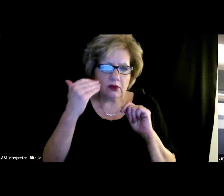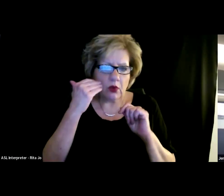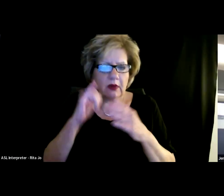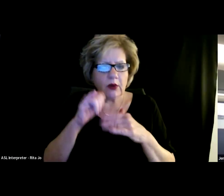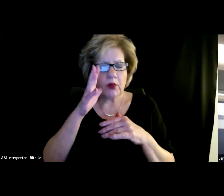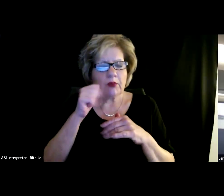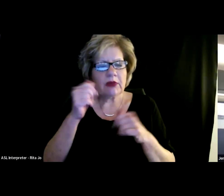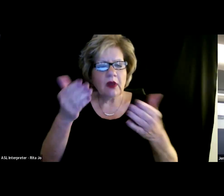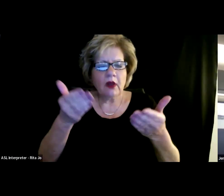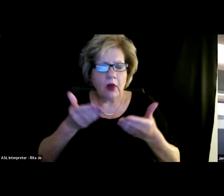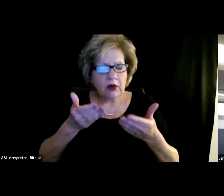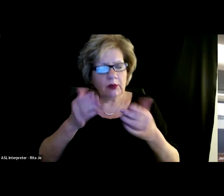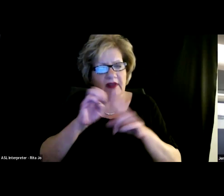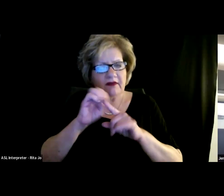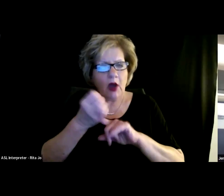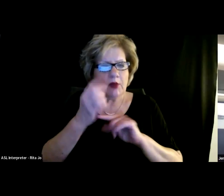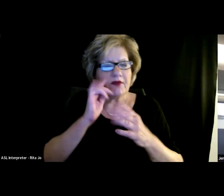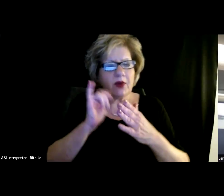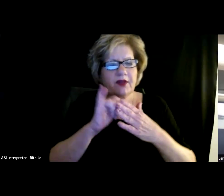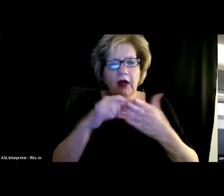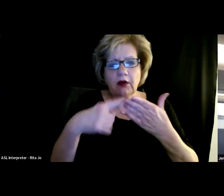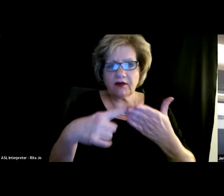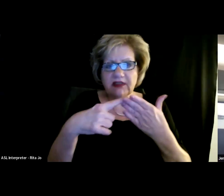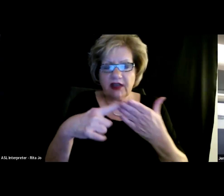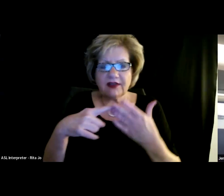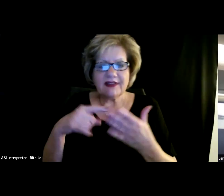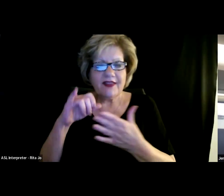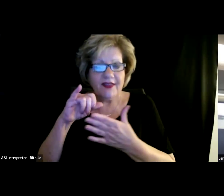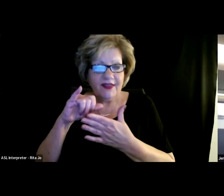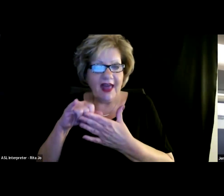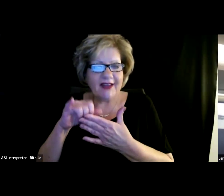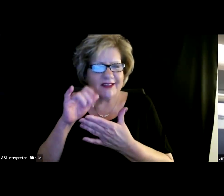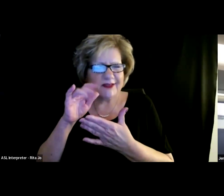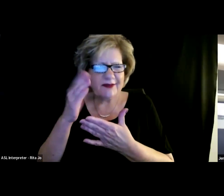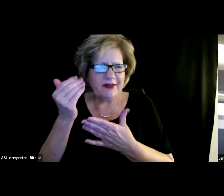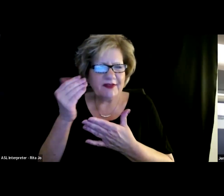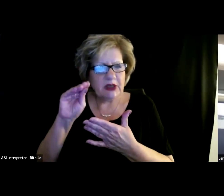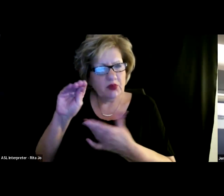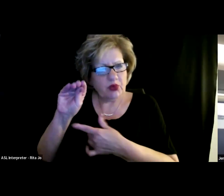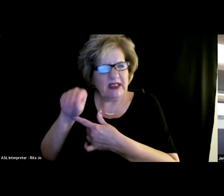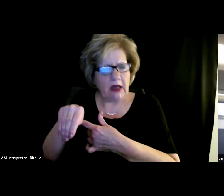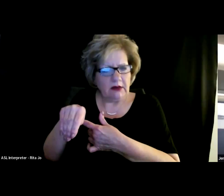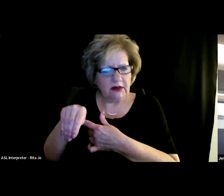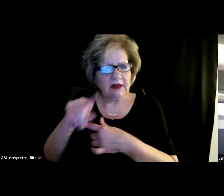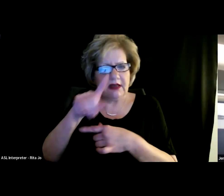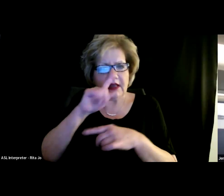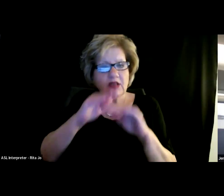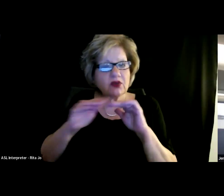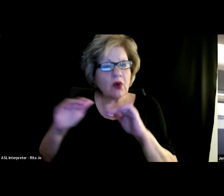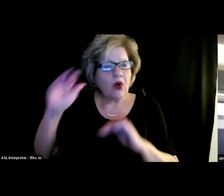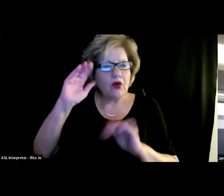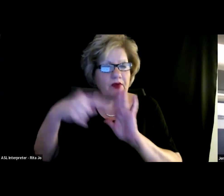environment to have that conversation. Hence the reason that our upper end of 15% is significantly over-indexing what